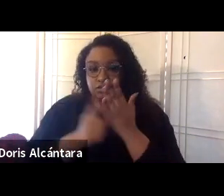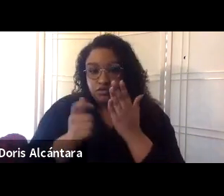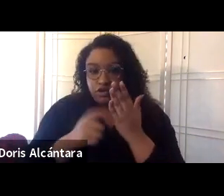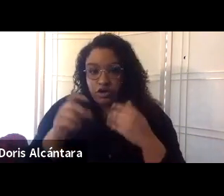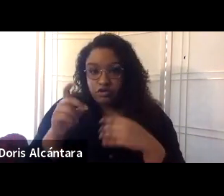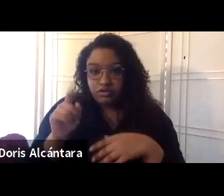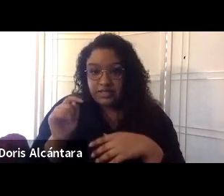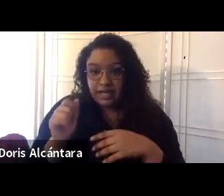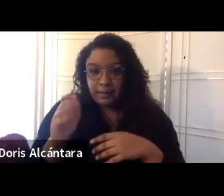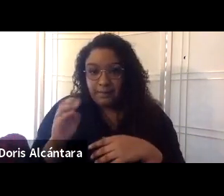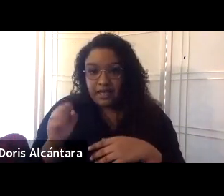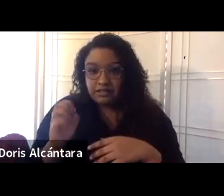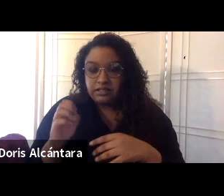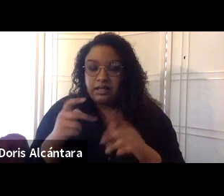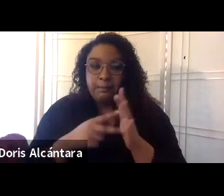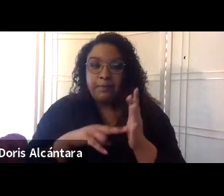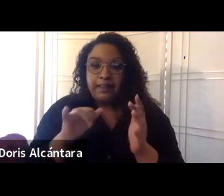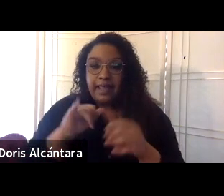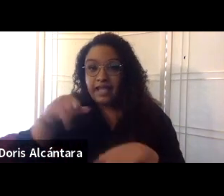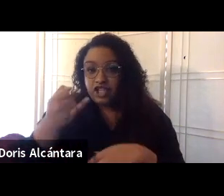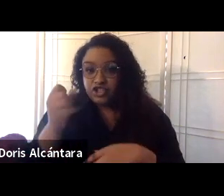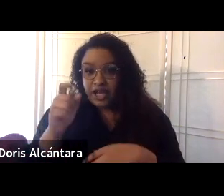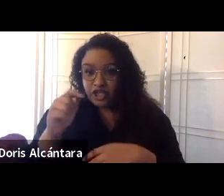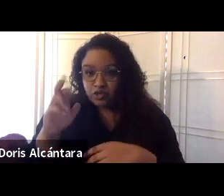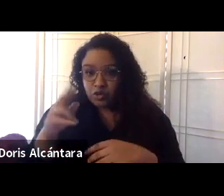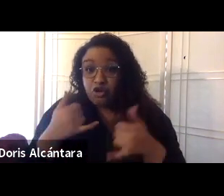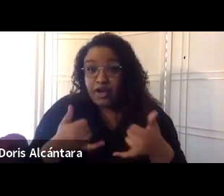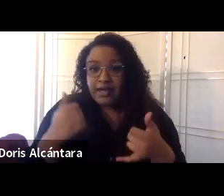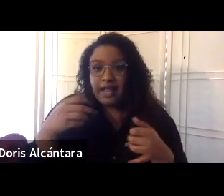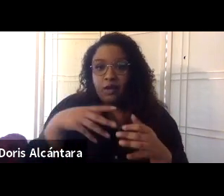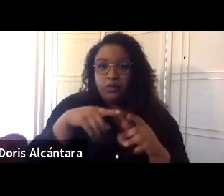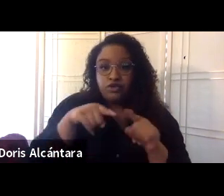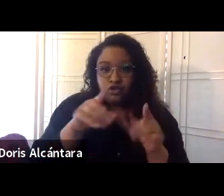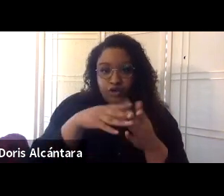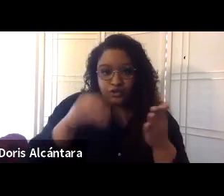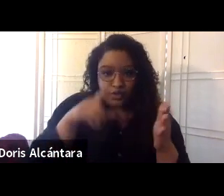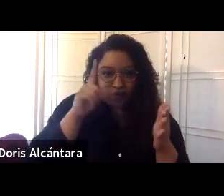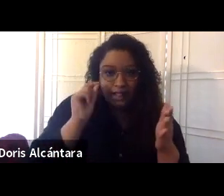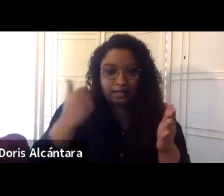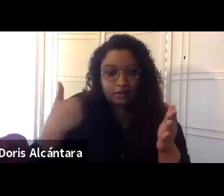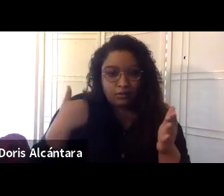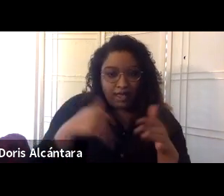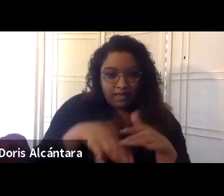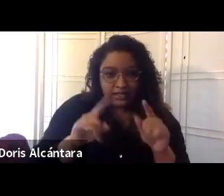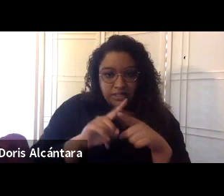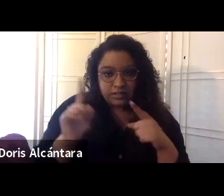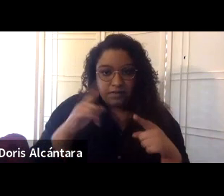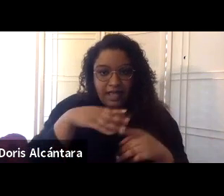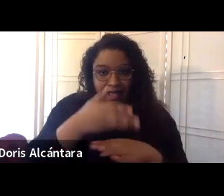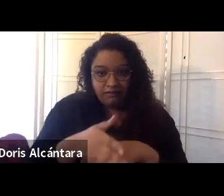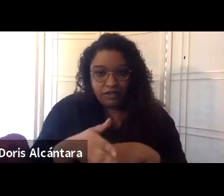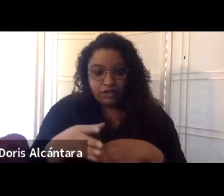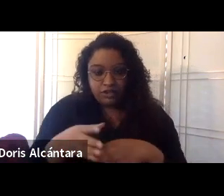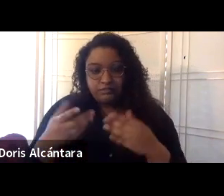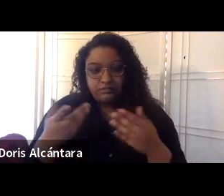other benefits is that you also have access to the peer-reviewed journal database. So right now you're a student at